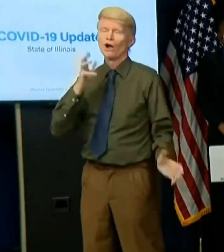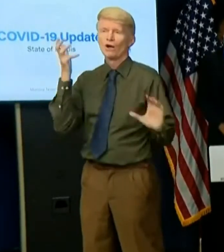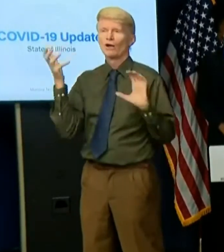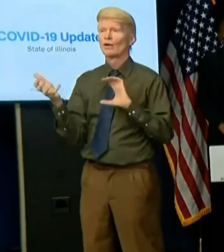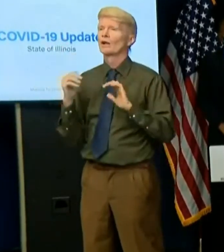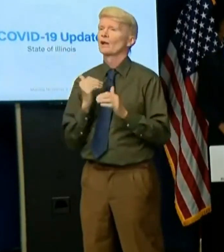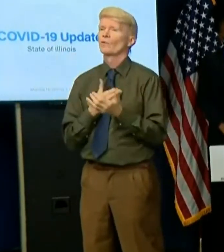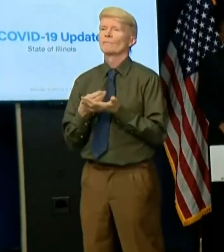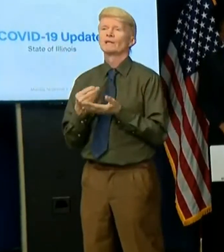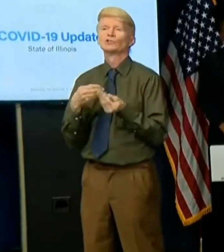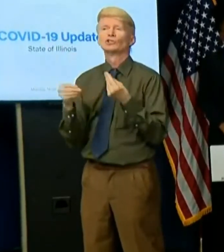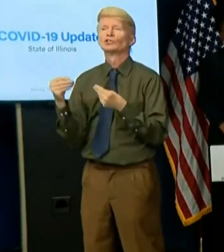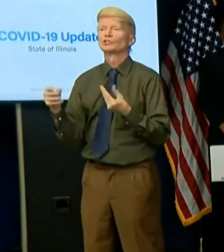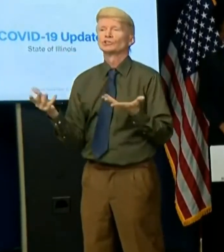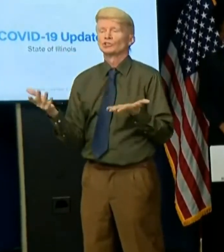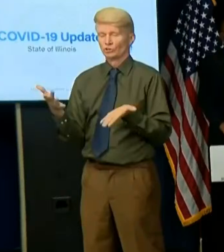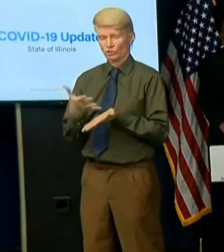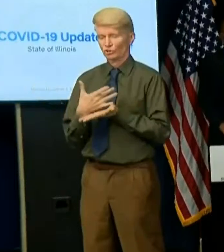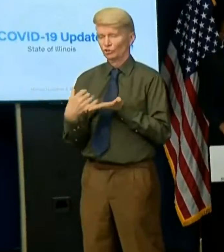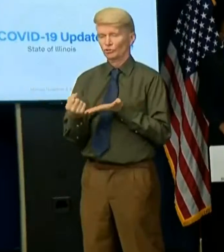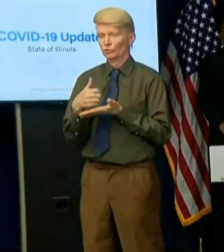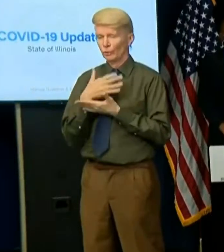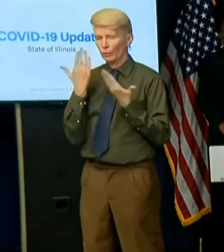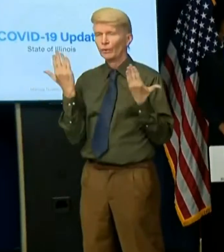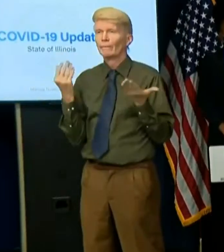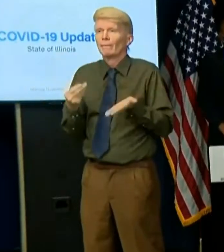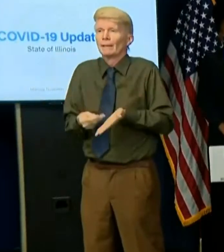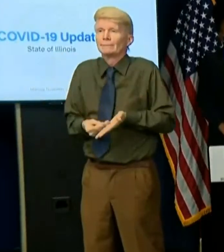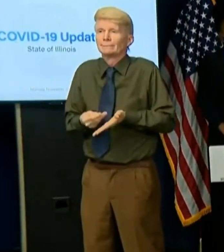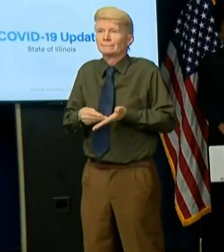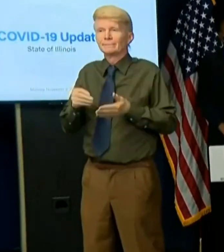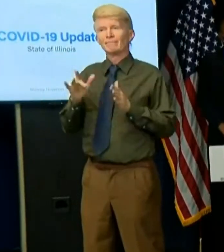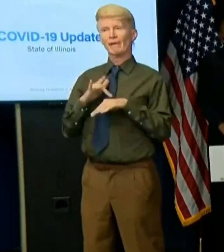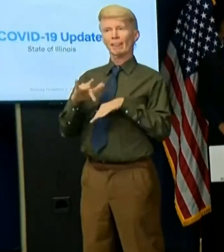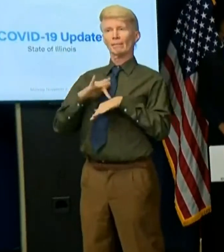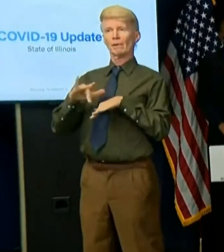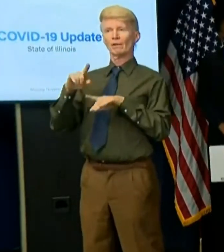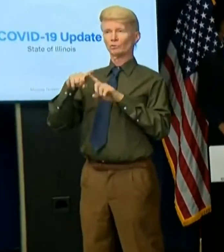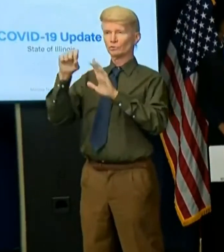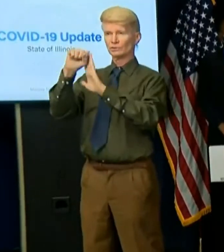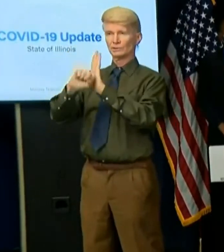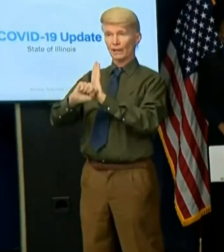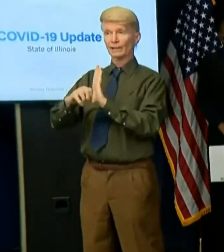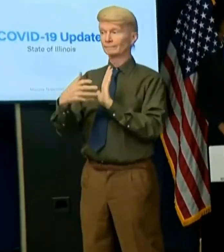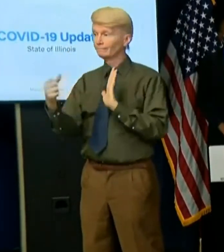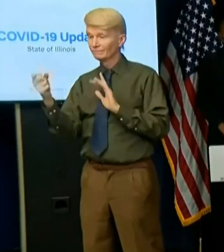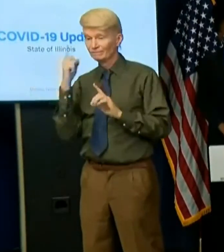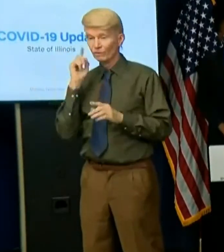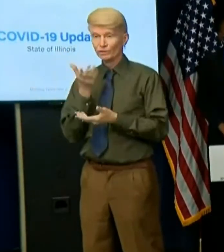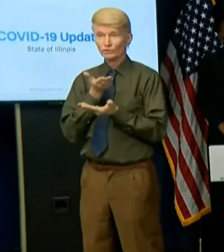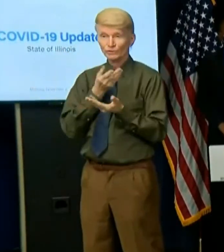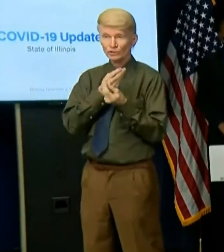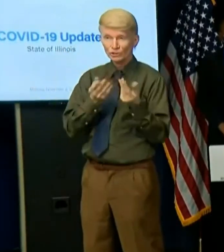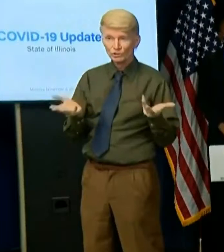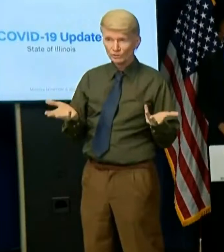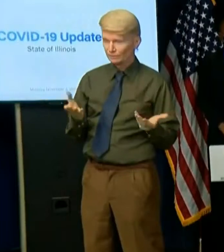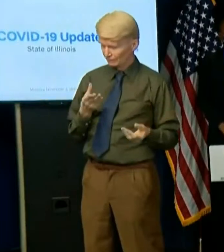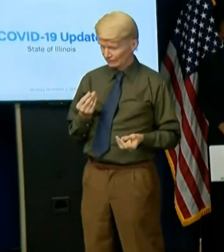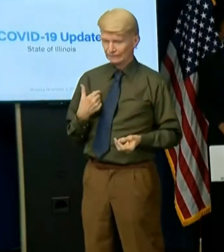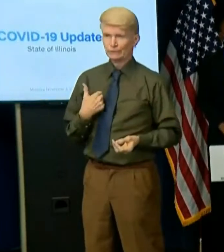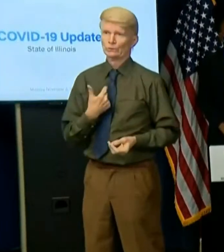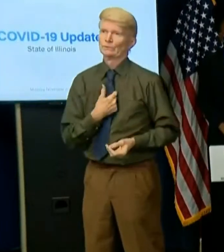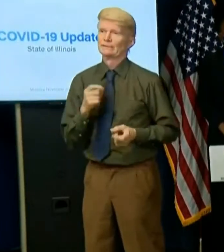It's basically taken away a lot of revenue from the state and caused us to have to incur